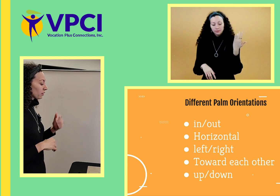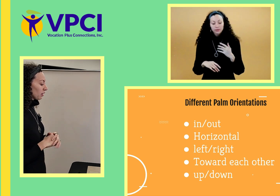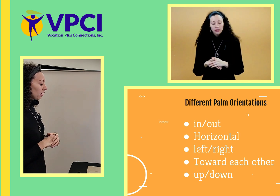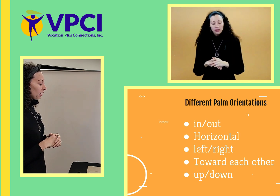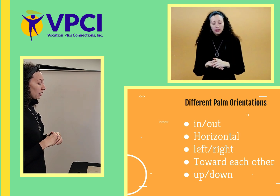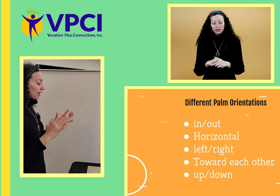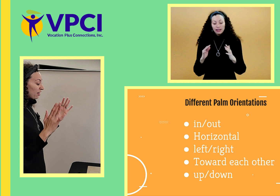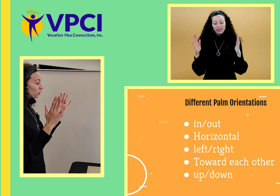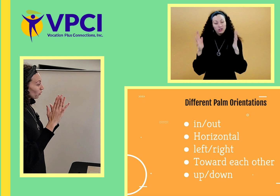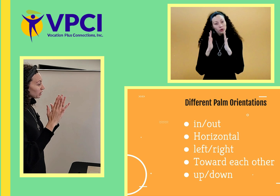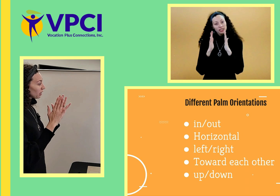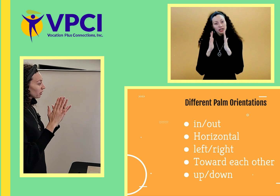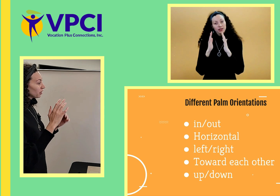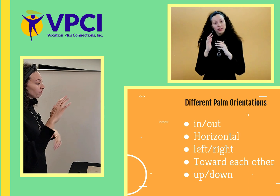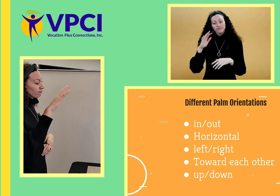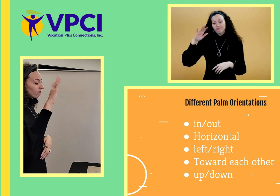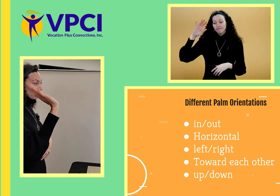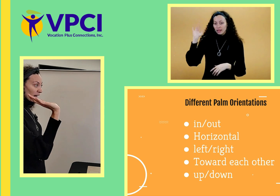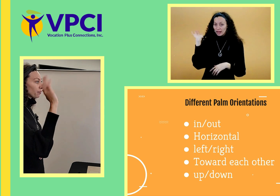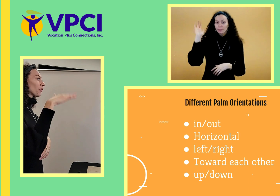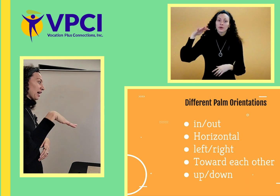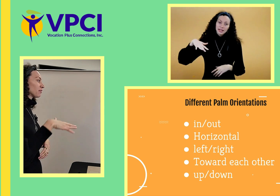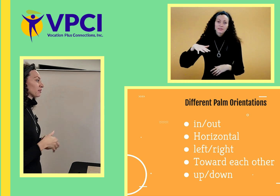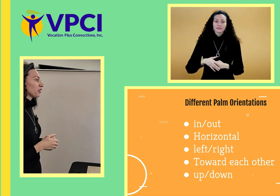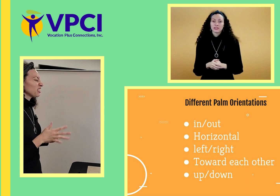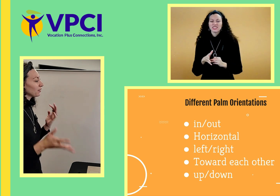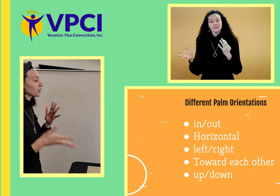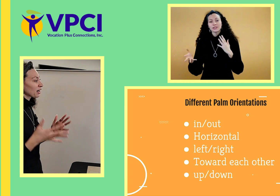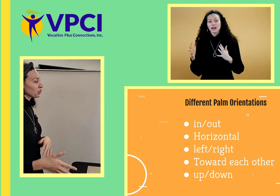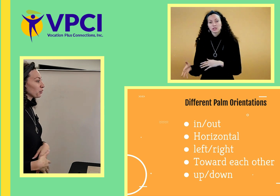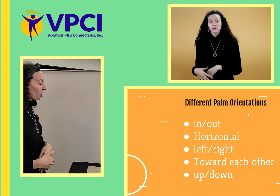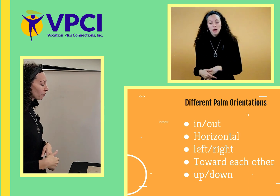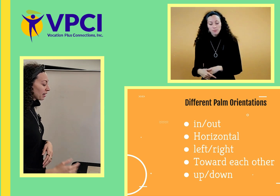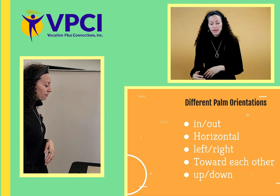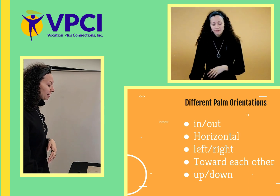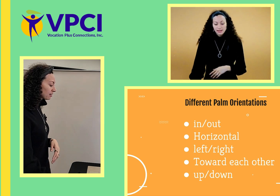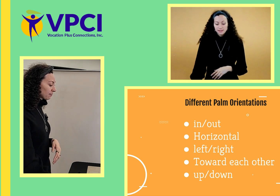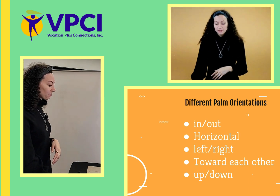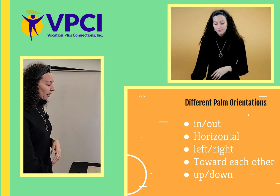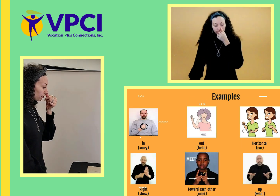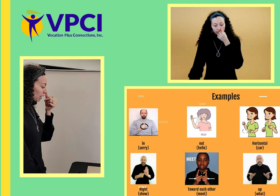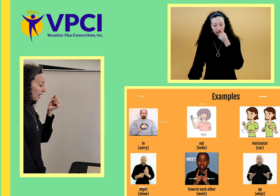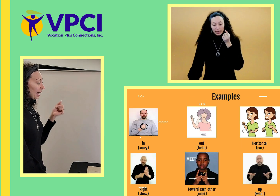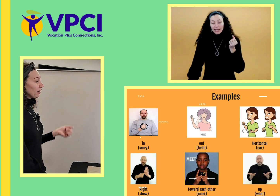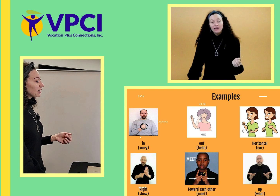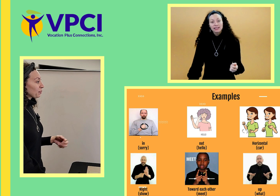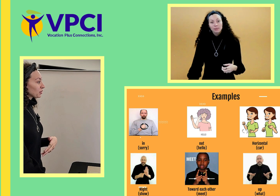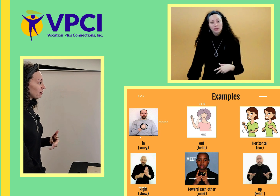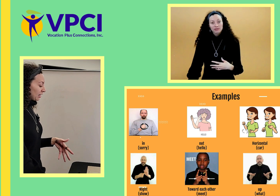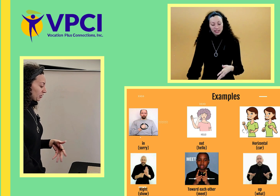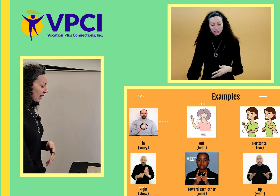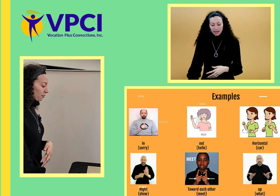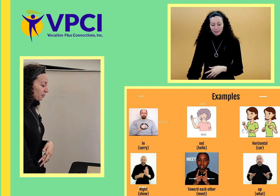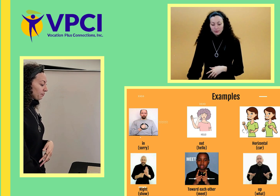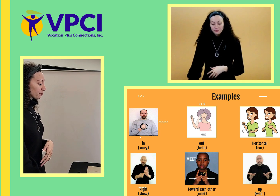way, and then toward each other, up or down. So there's different directions your palm can face. Here are examples